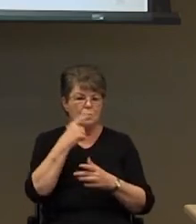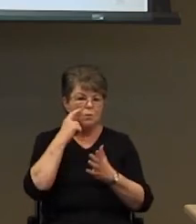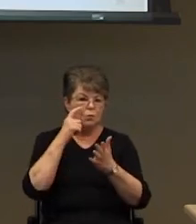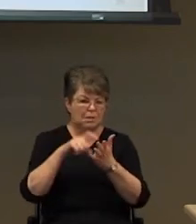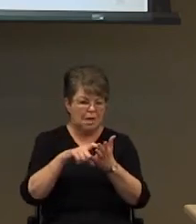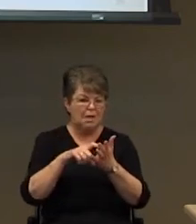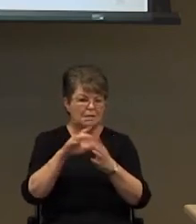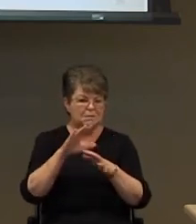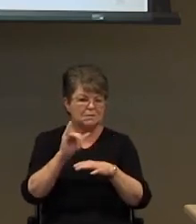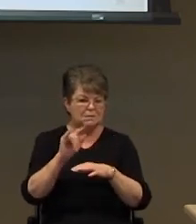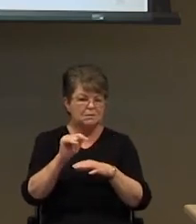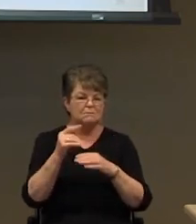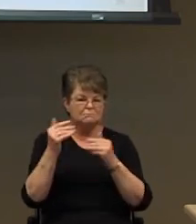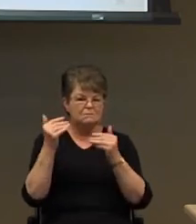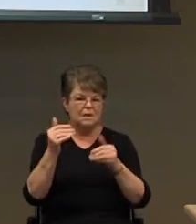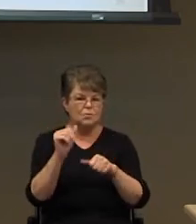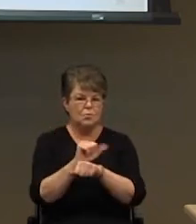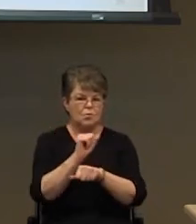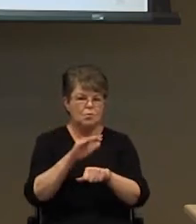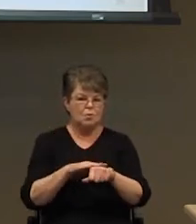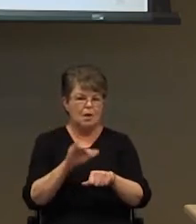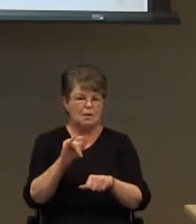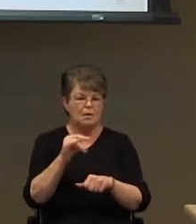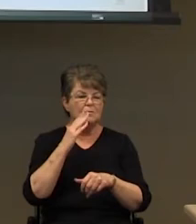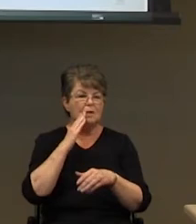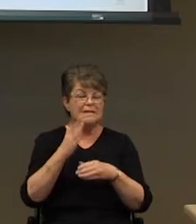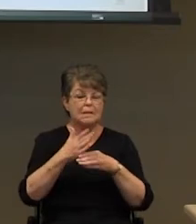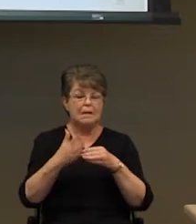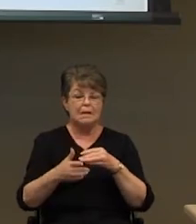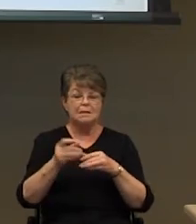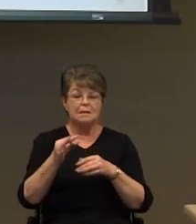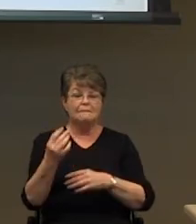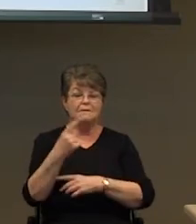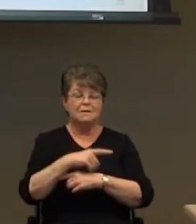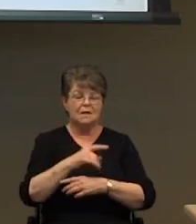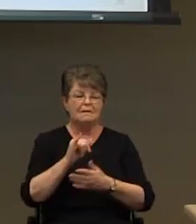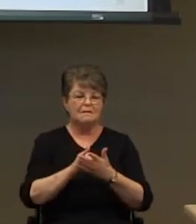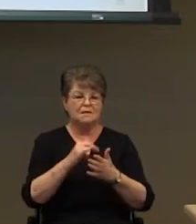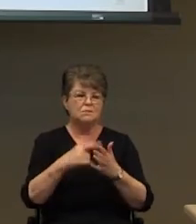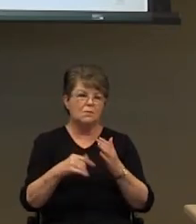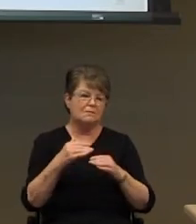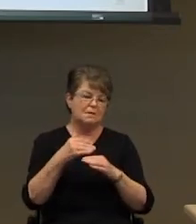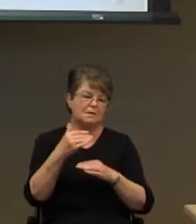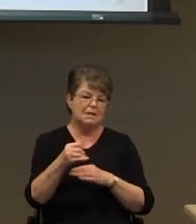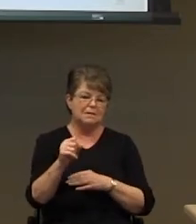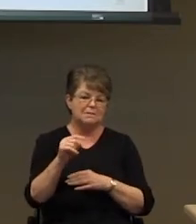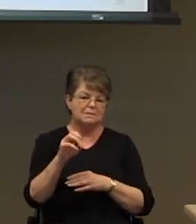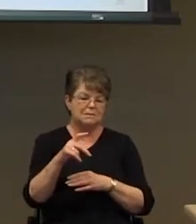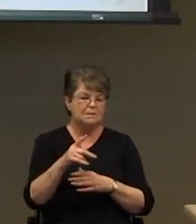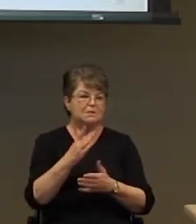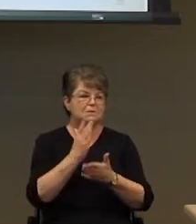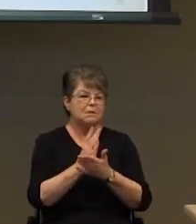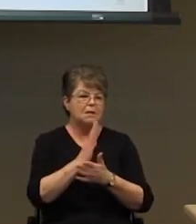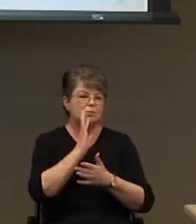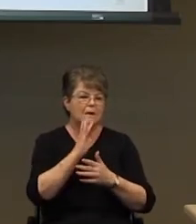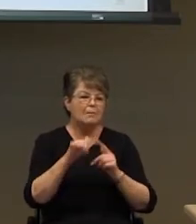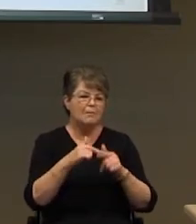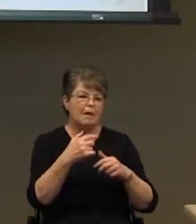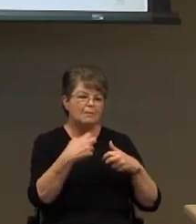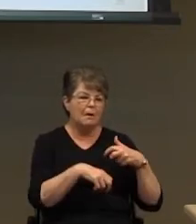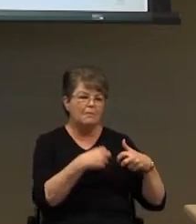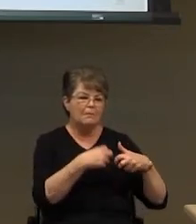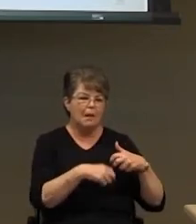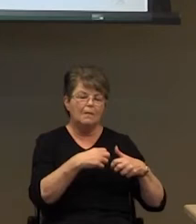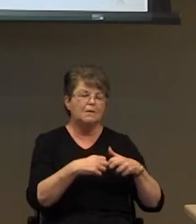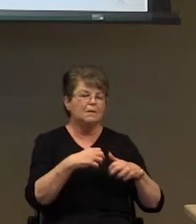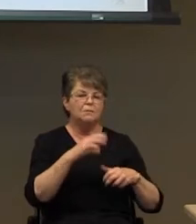recognize it and let's work on it. Because at the end of the day, that's what the next step needs to be. It's stop talking about what the problems are and start